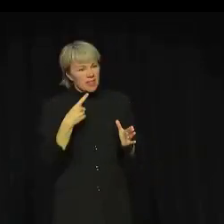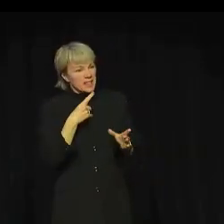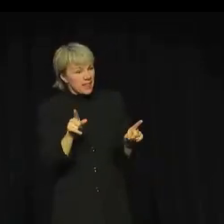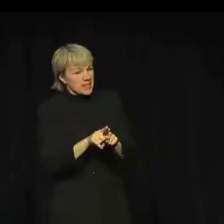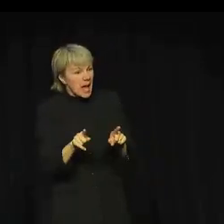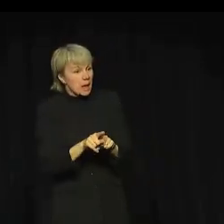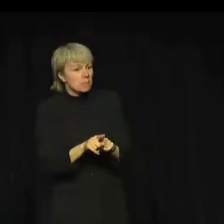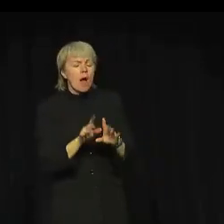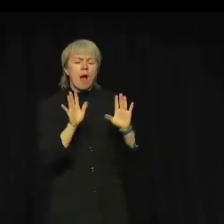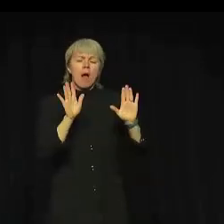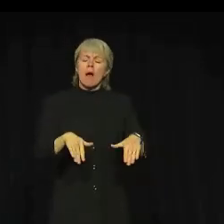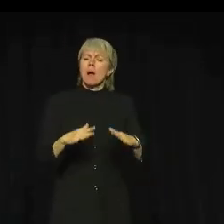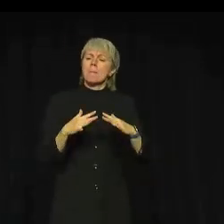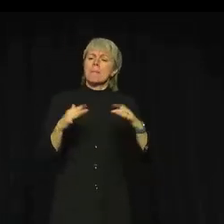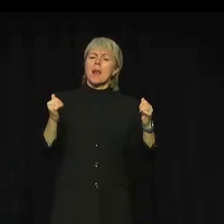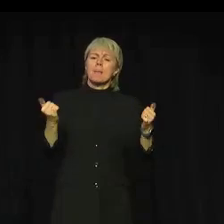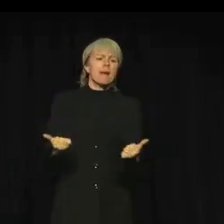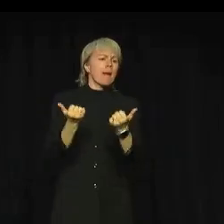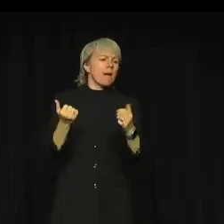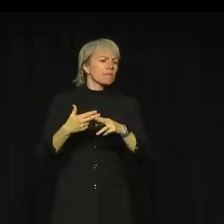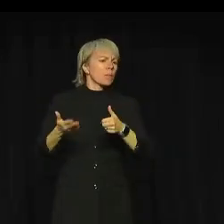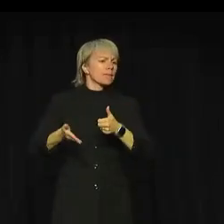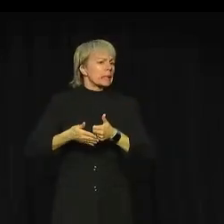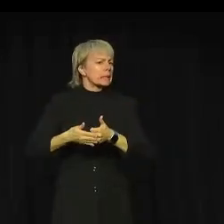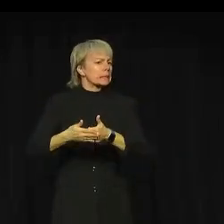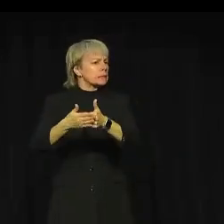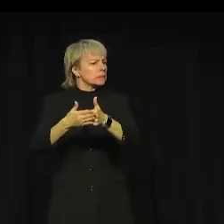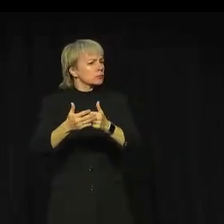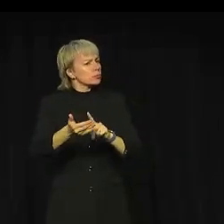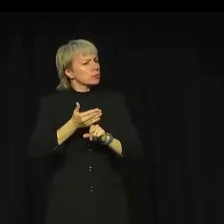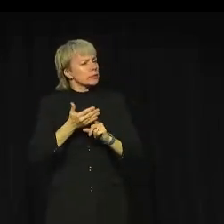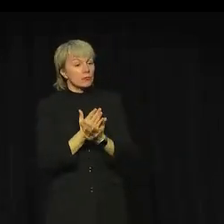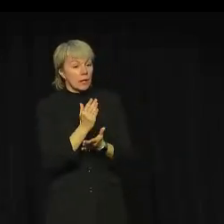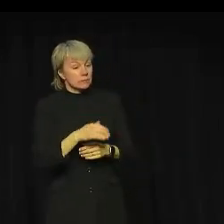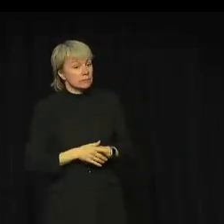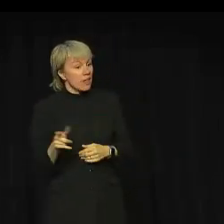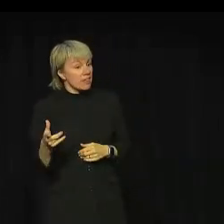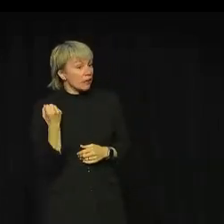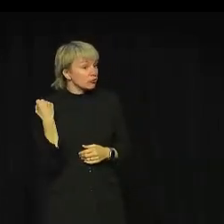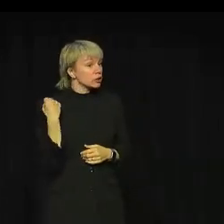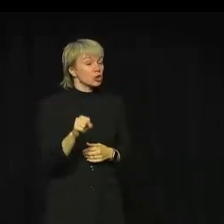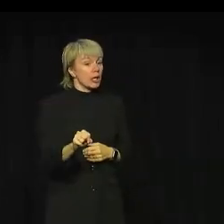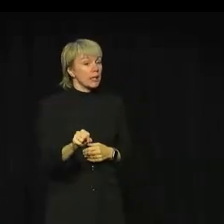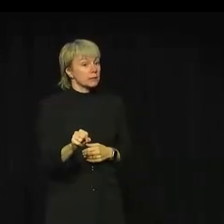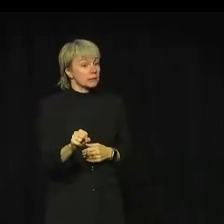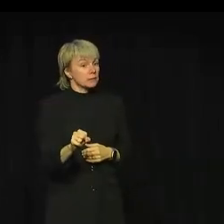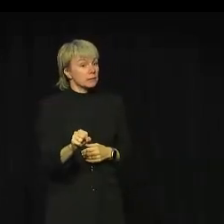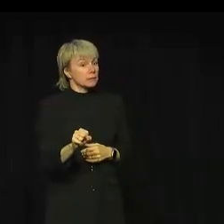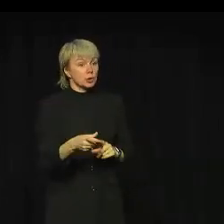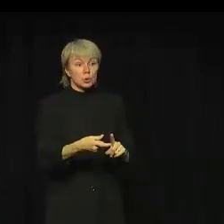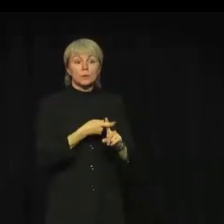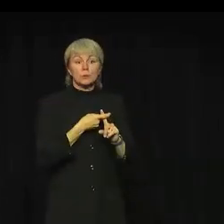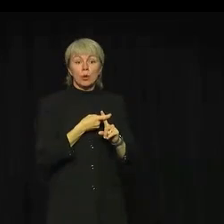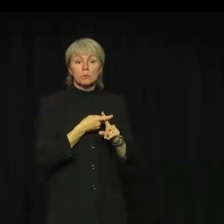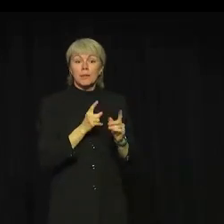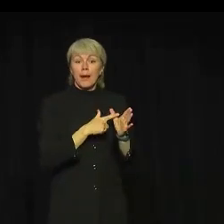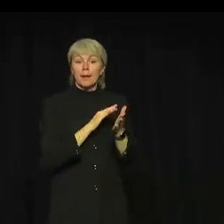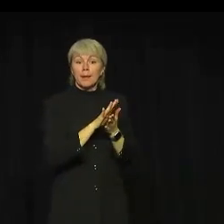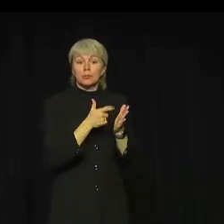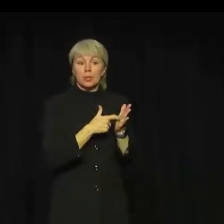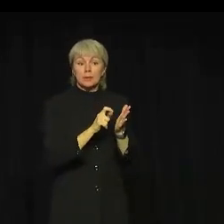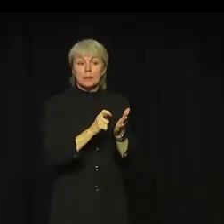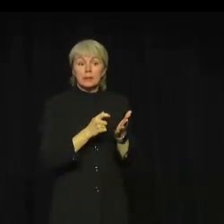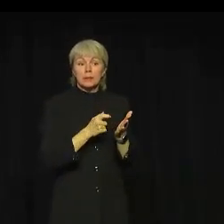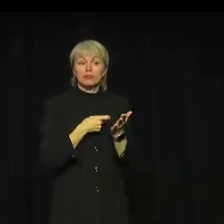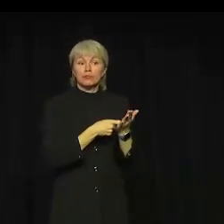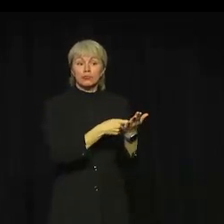Representative democracy is enough for our rights. They rejected the committee's recommendation to adopt what the Australian Human Rights Commission has recommended, an